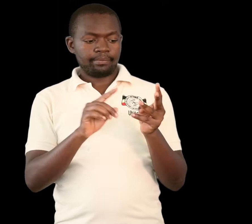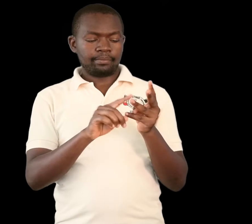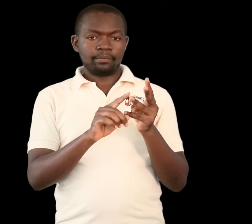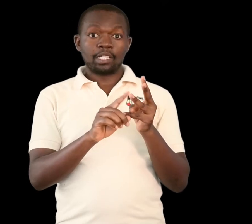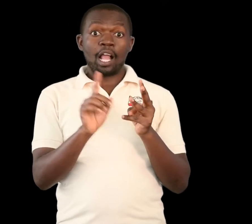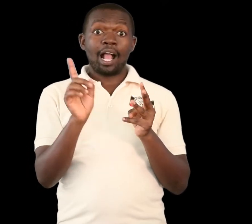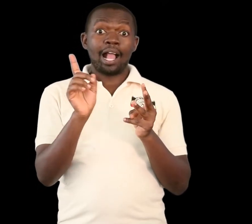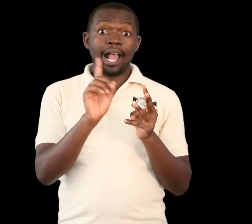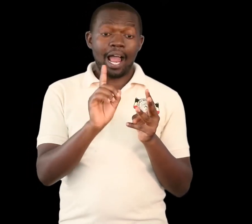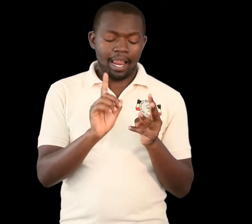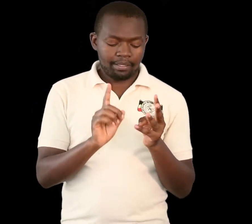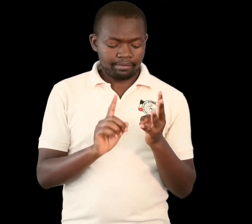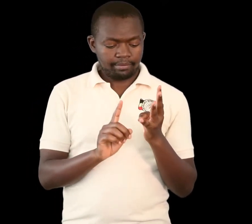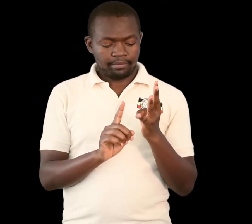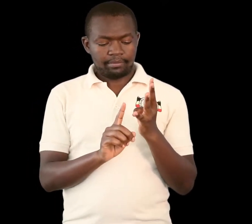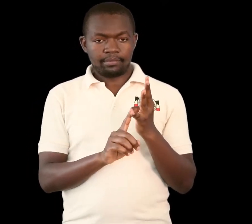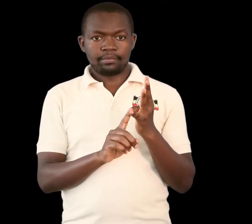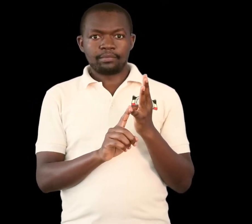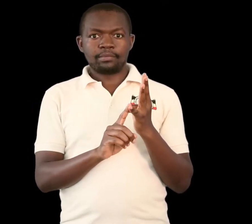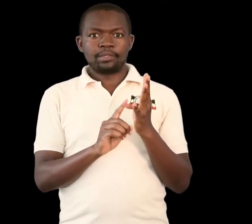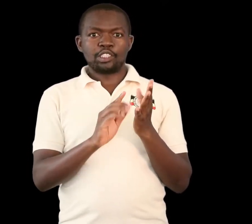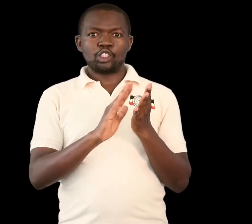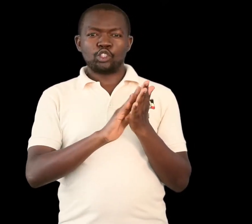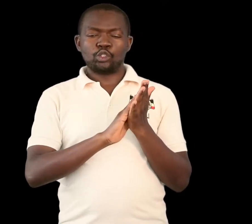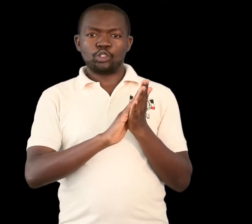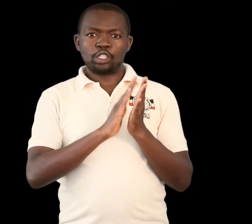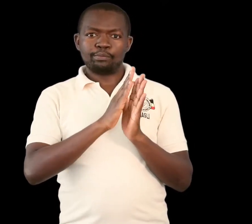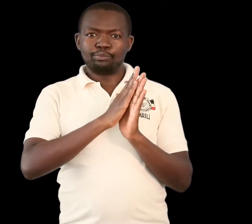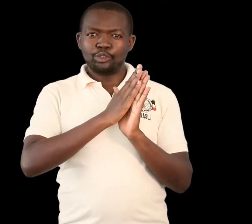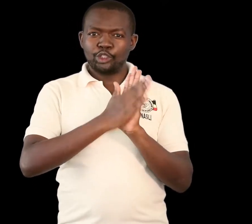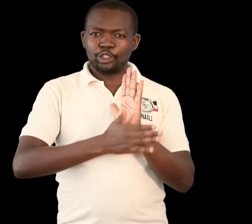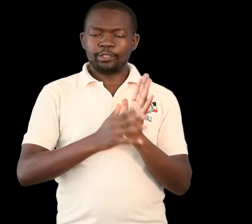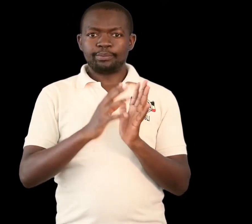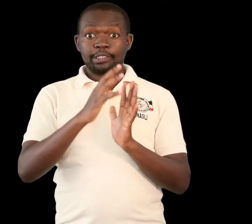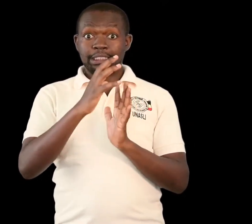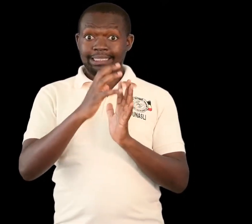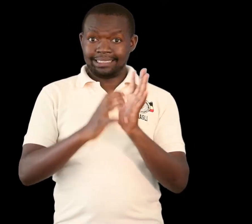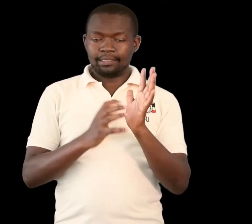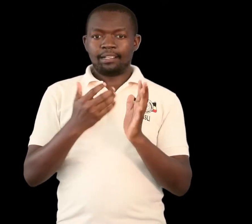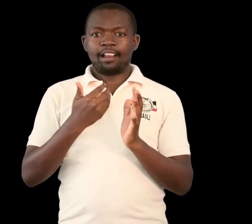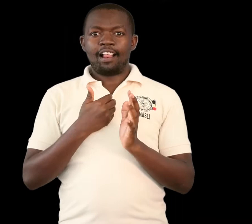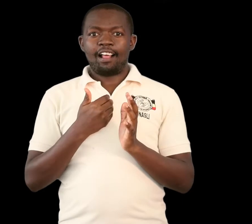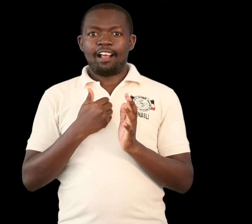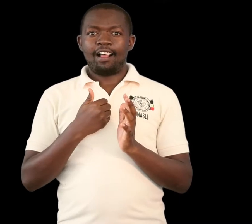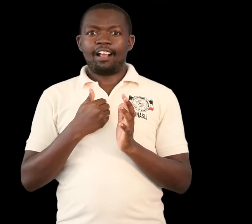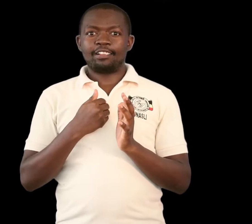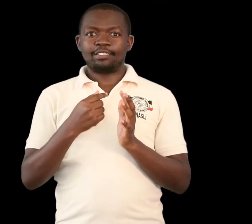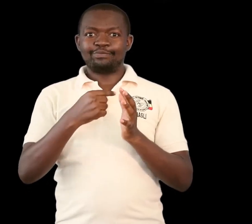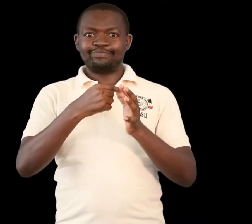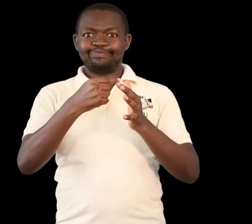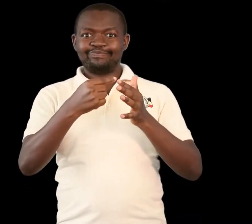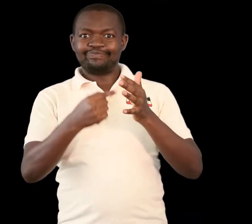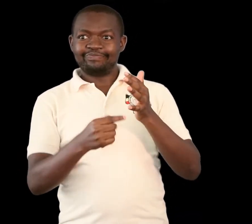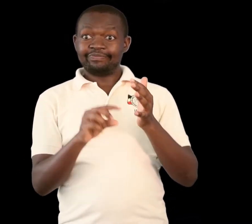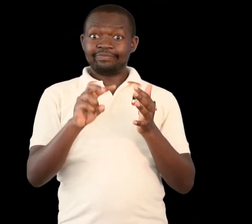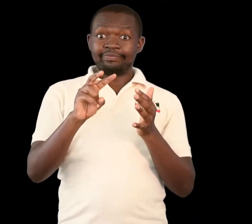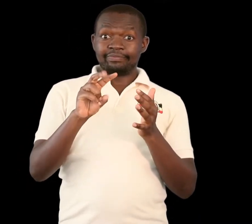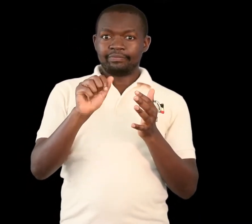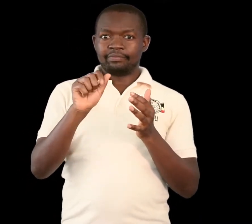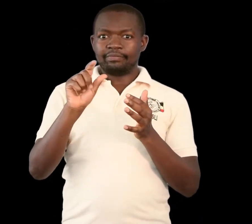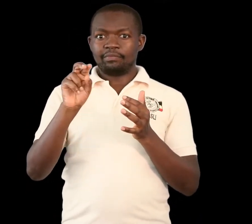color, it has texture, and it has value. So I want you to,